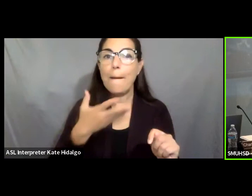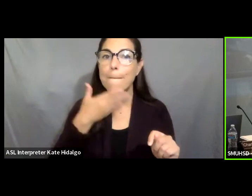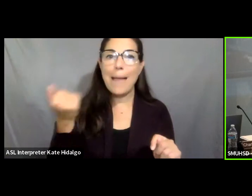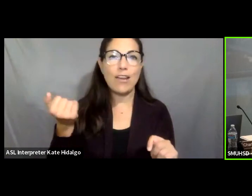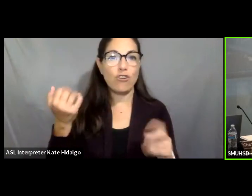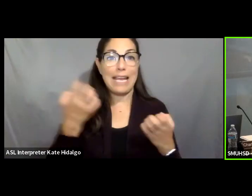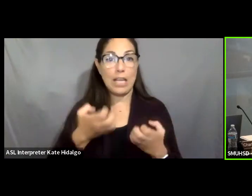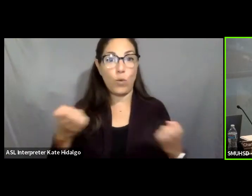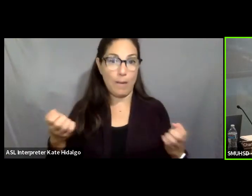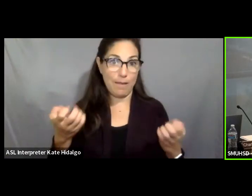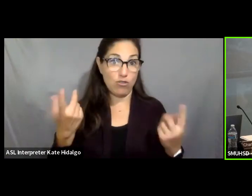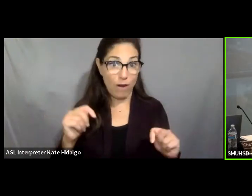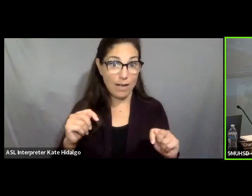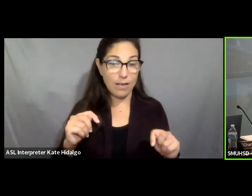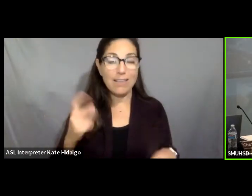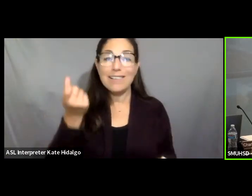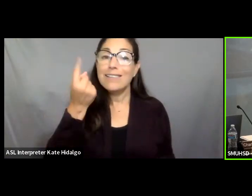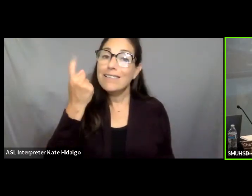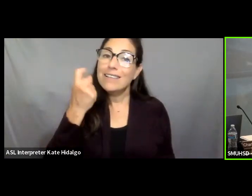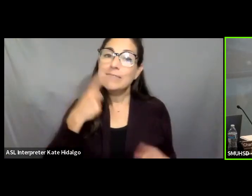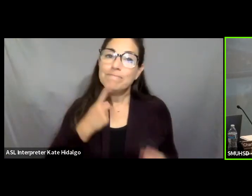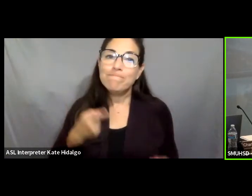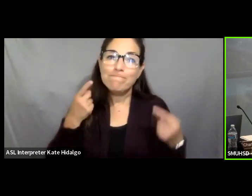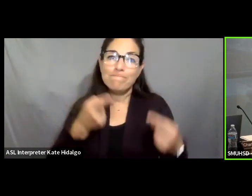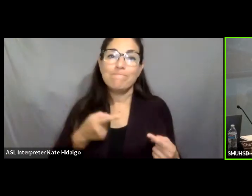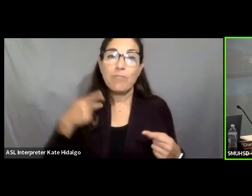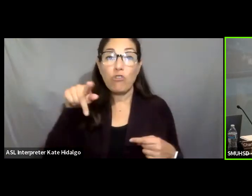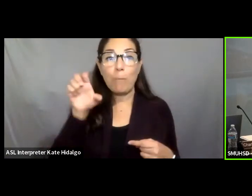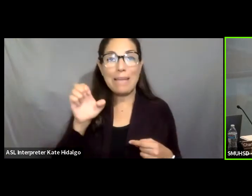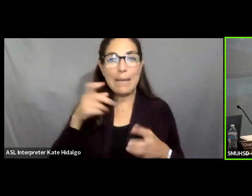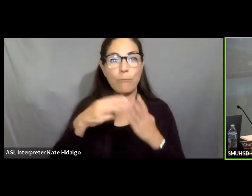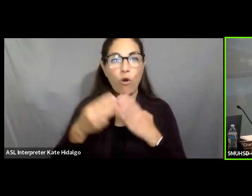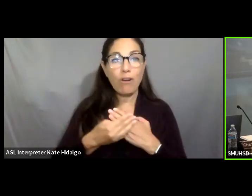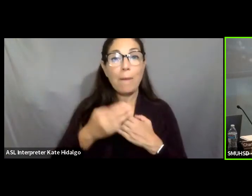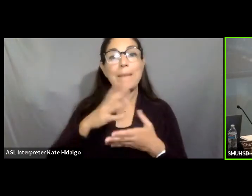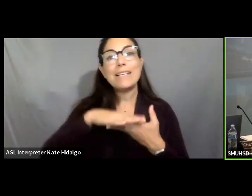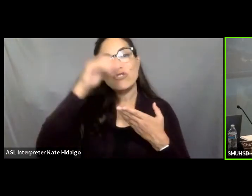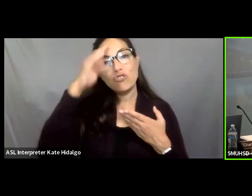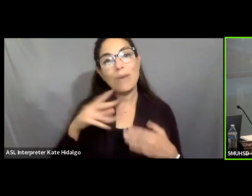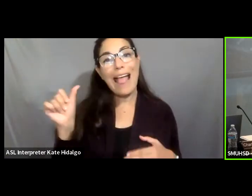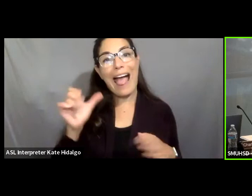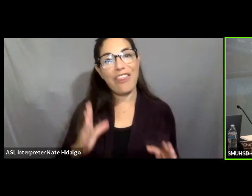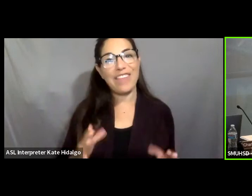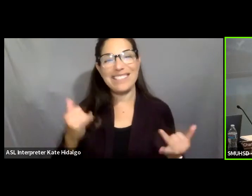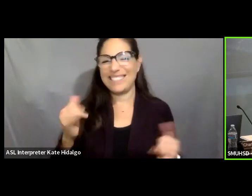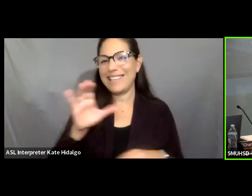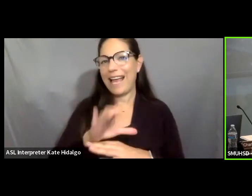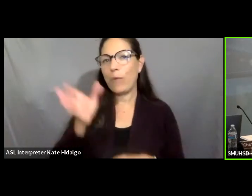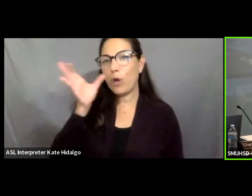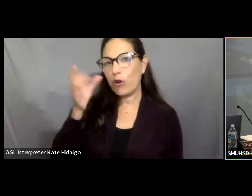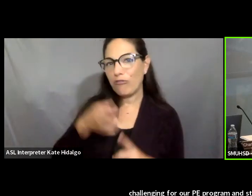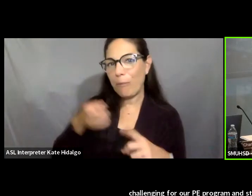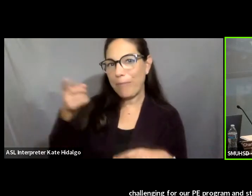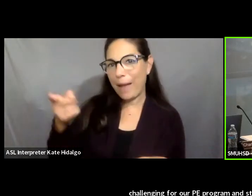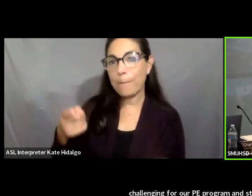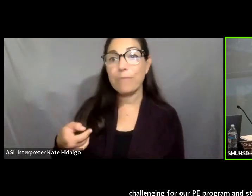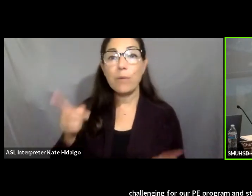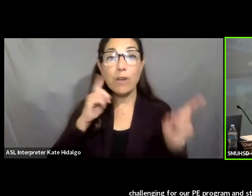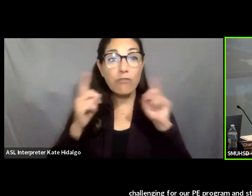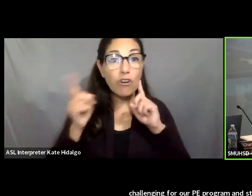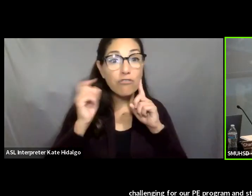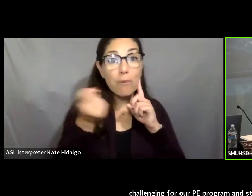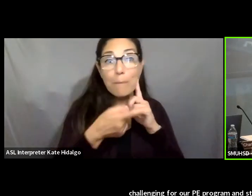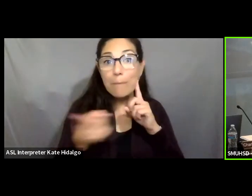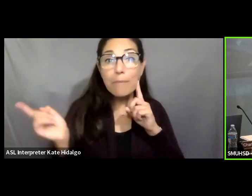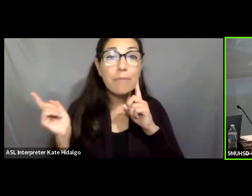equipment. We know this has been challenging for our PE program and student athletes, as we heard tonight. We heard from many of you over the last couple